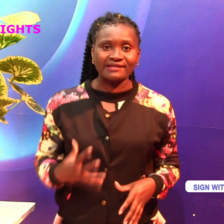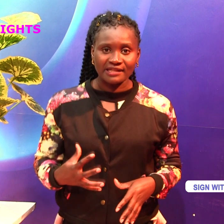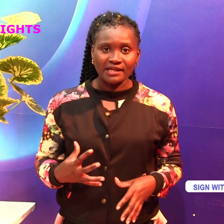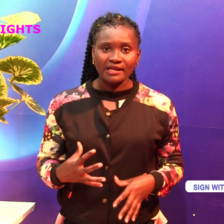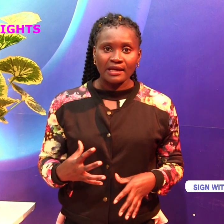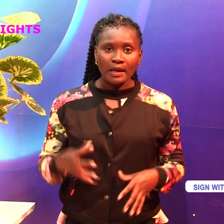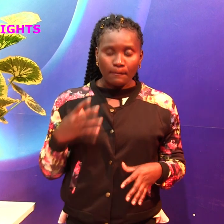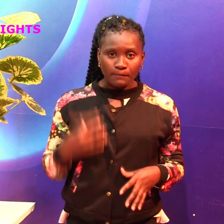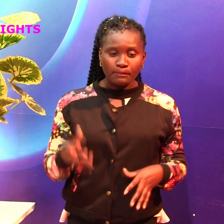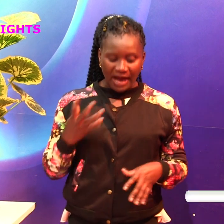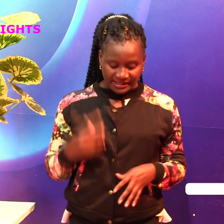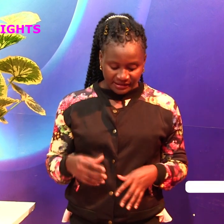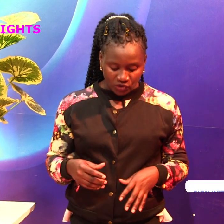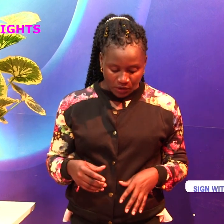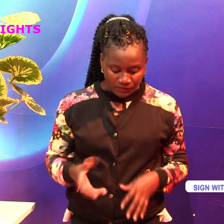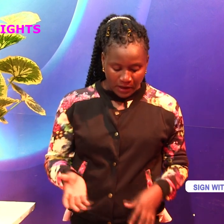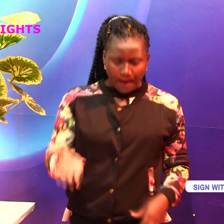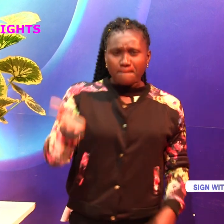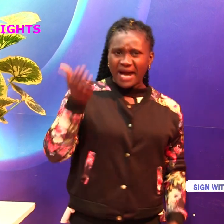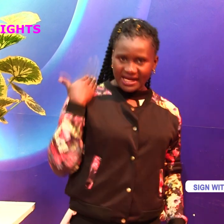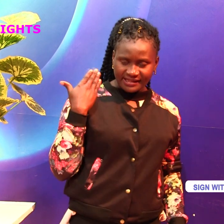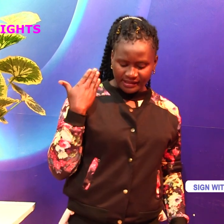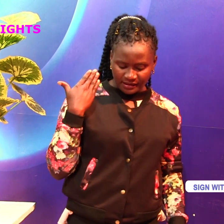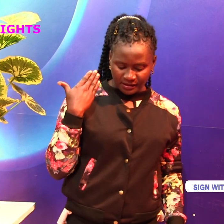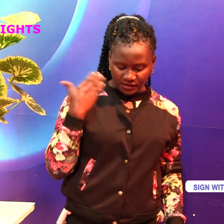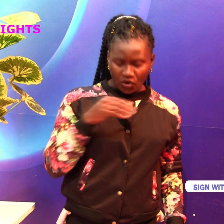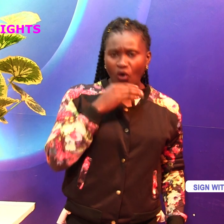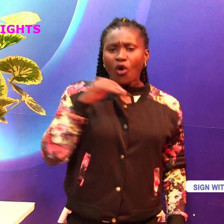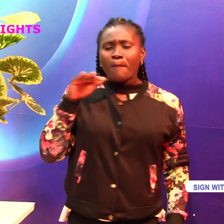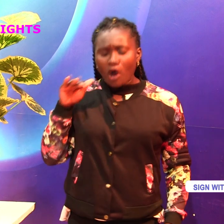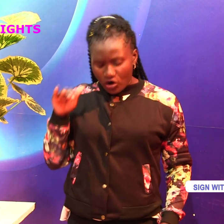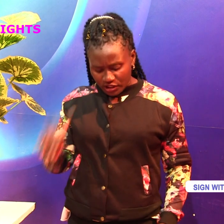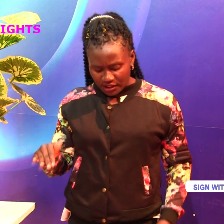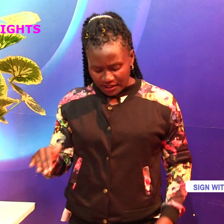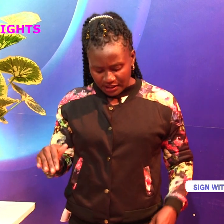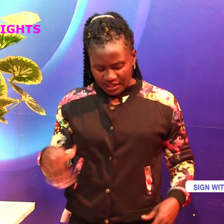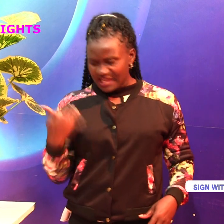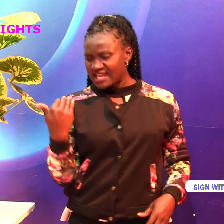past. Past. So past. Boy.